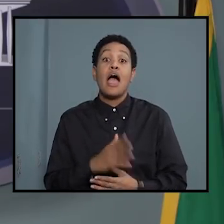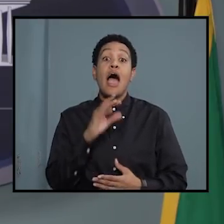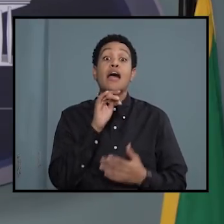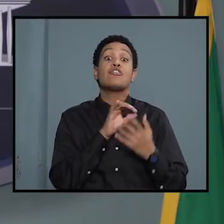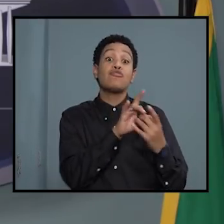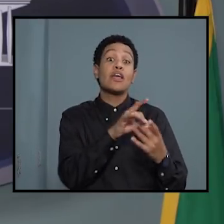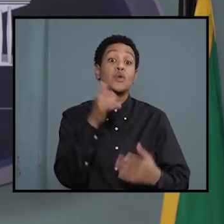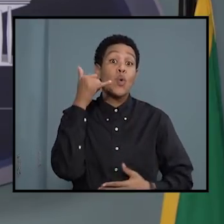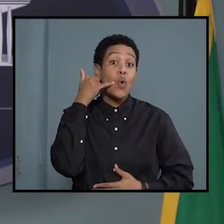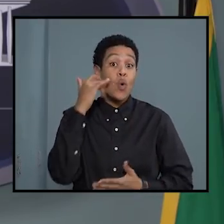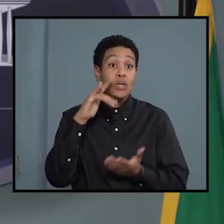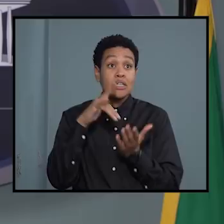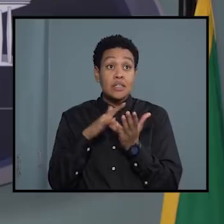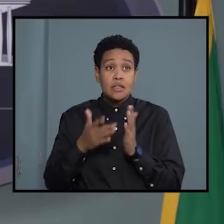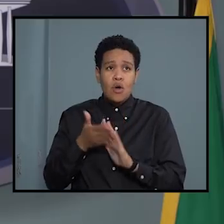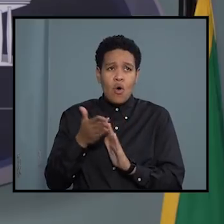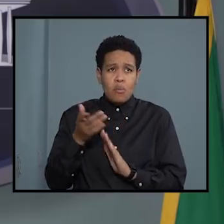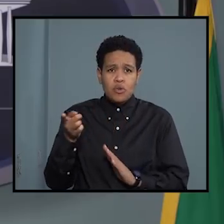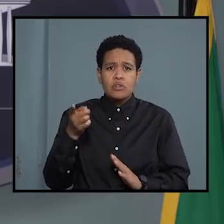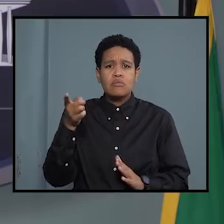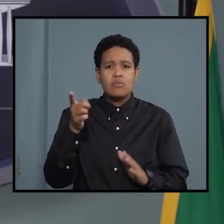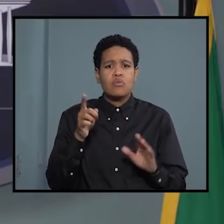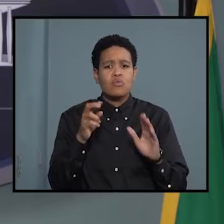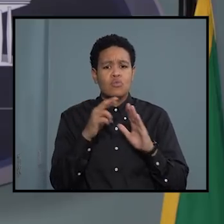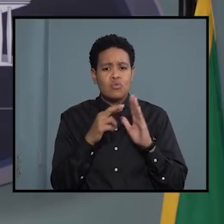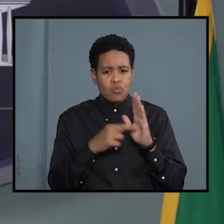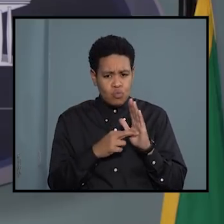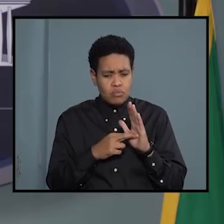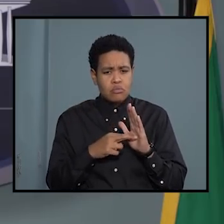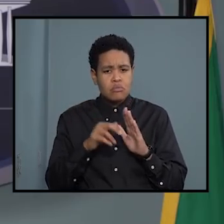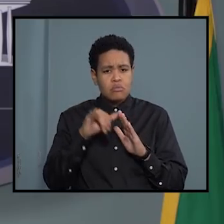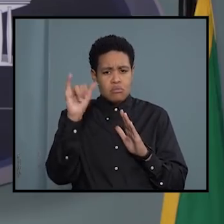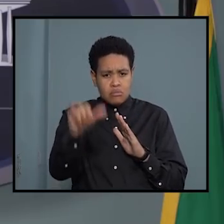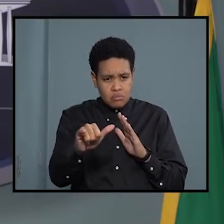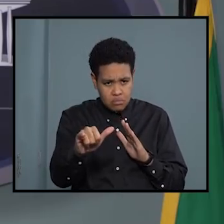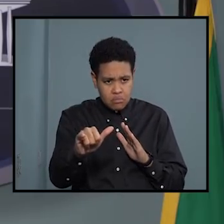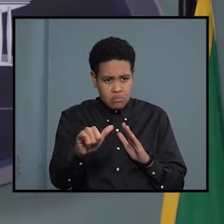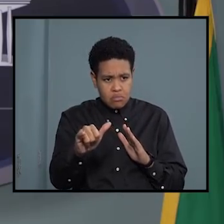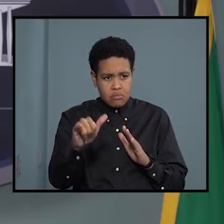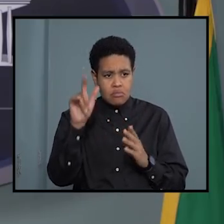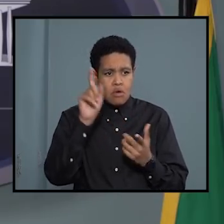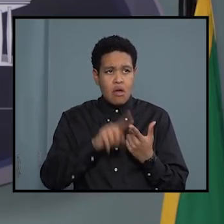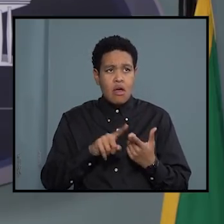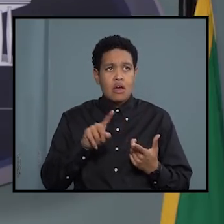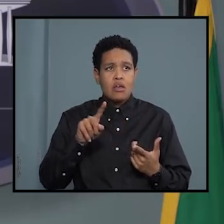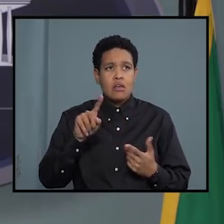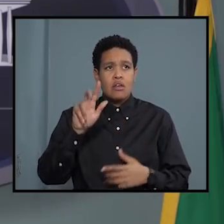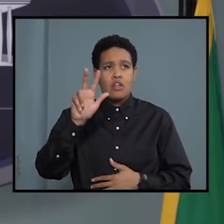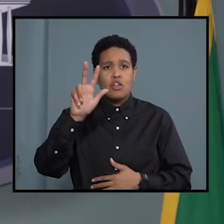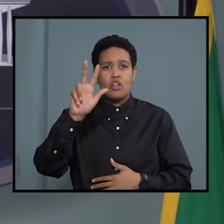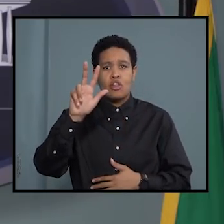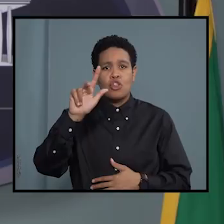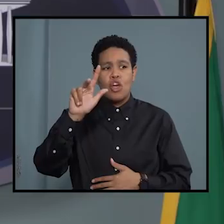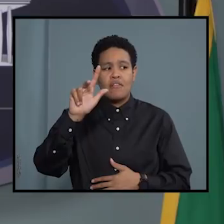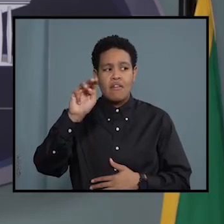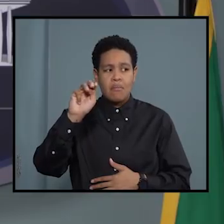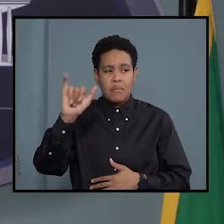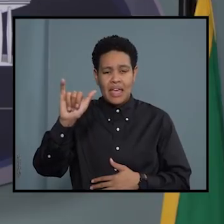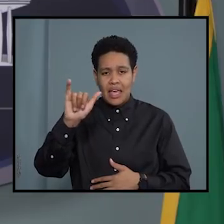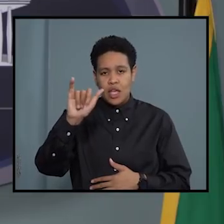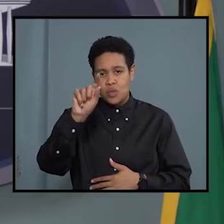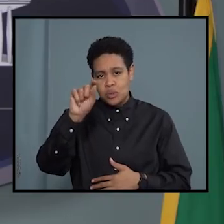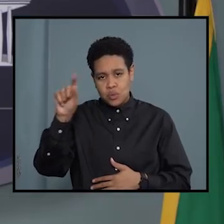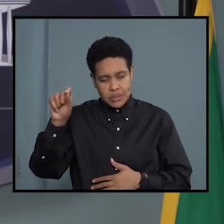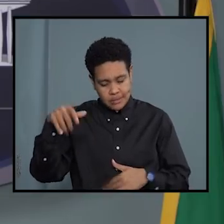BPO operations, those measures remain in place until the 31st of